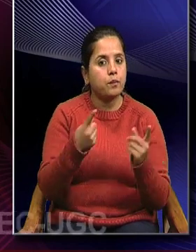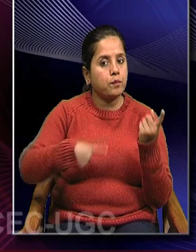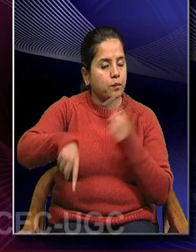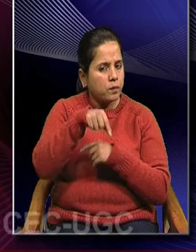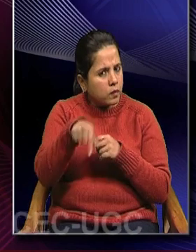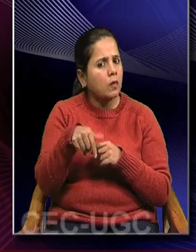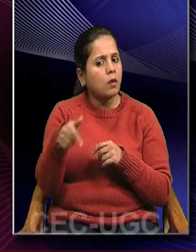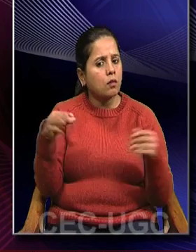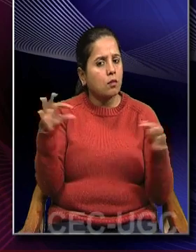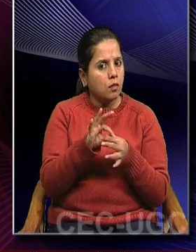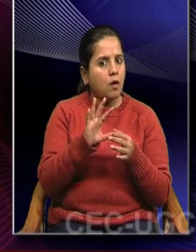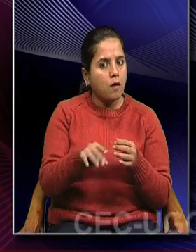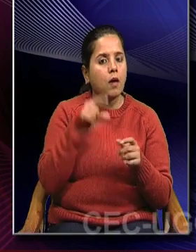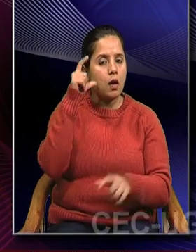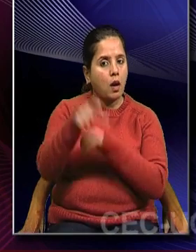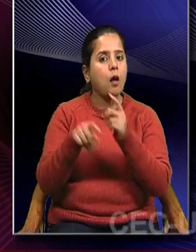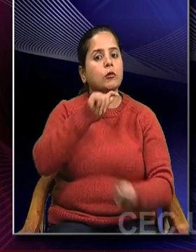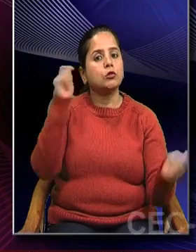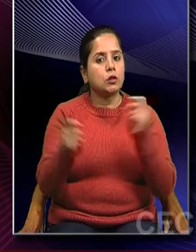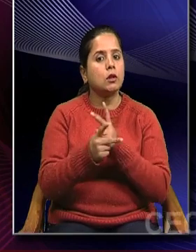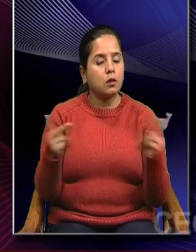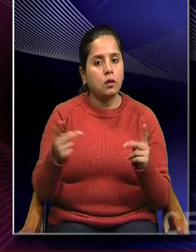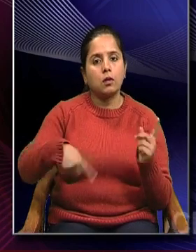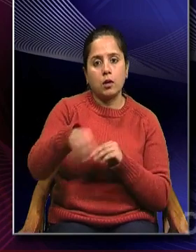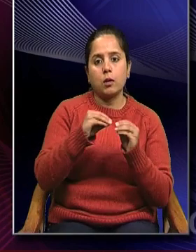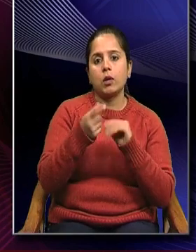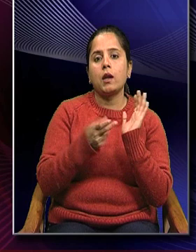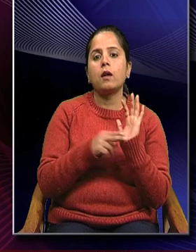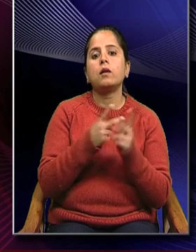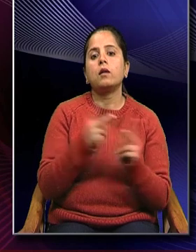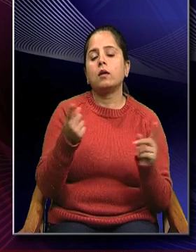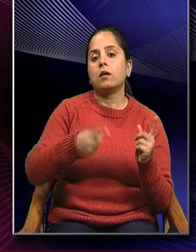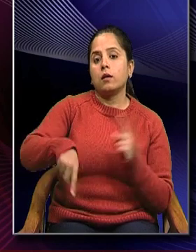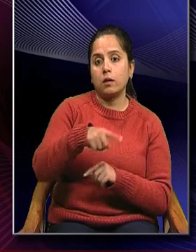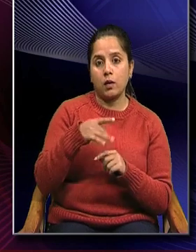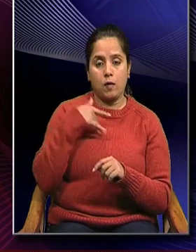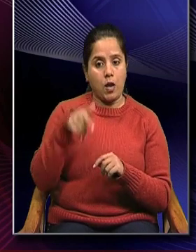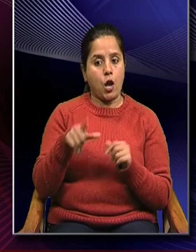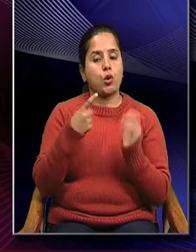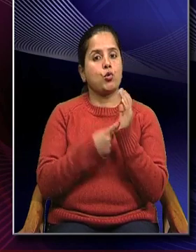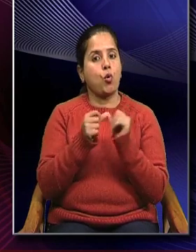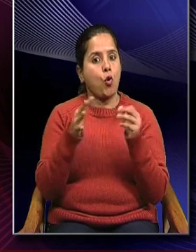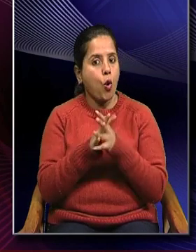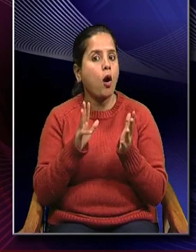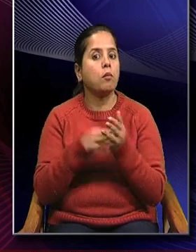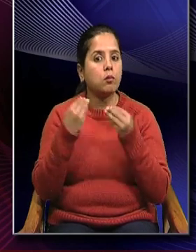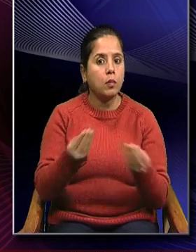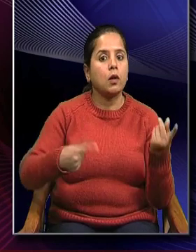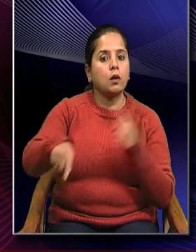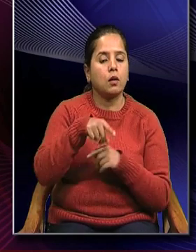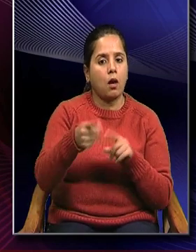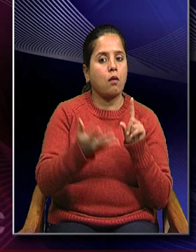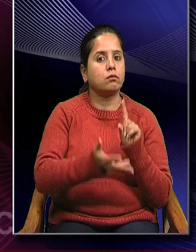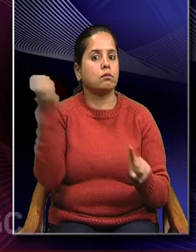and it was connected with the industrial revolution in Britain as well, because how raw materials from India, they were being taken